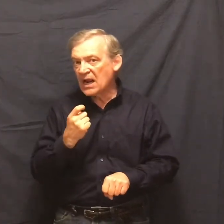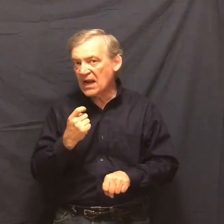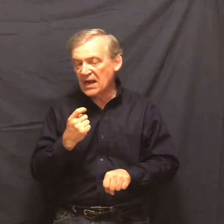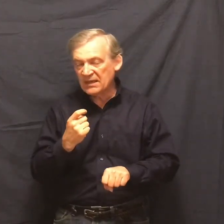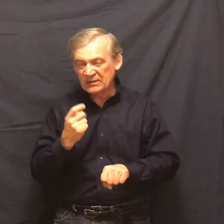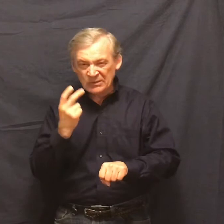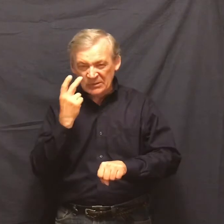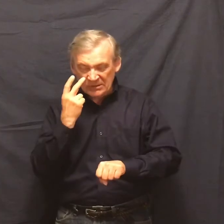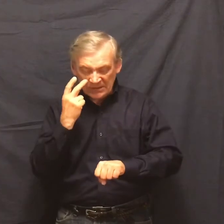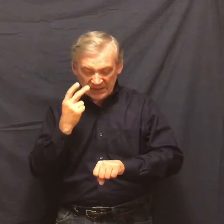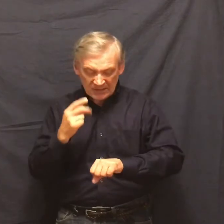feathers.